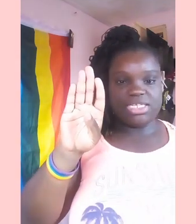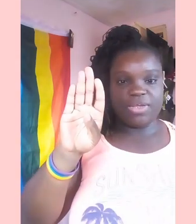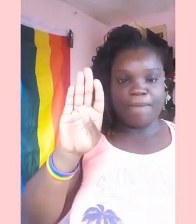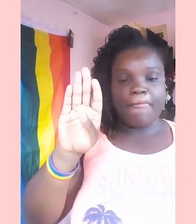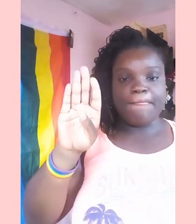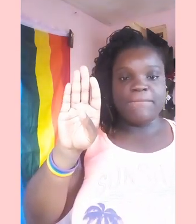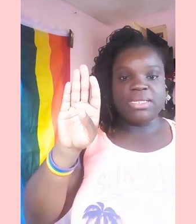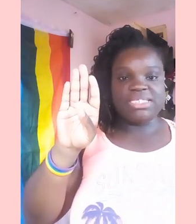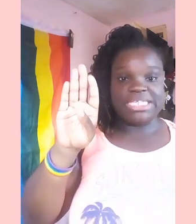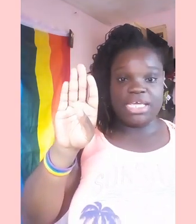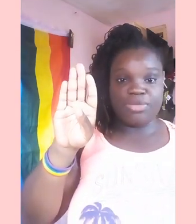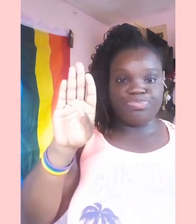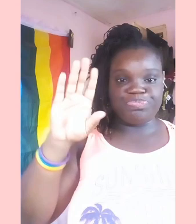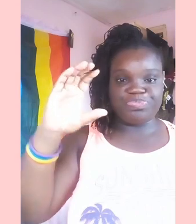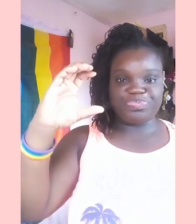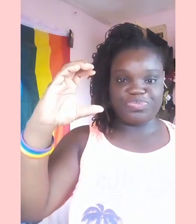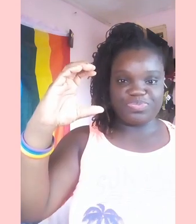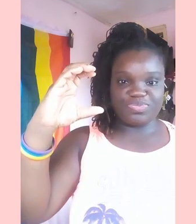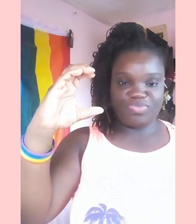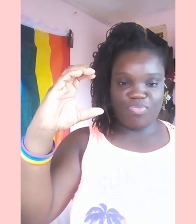Easy. C,